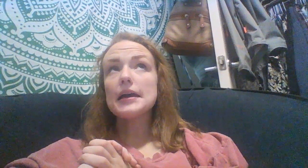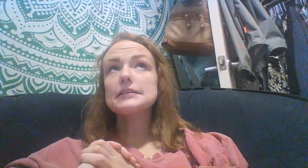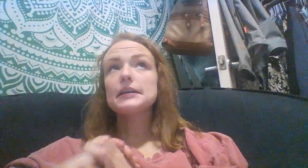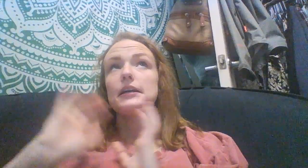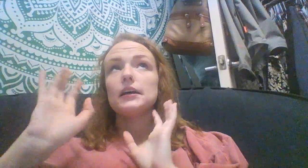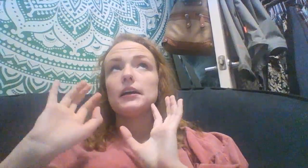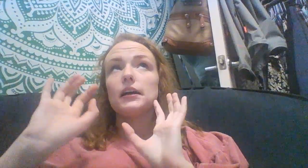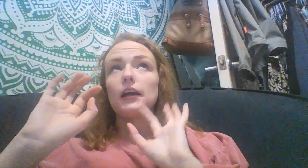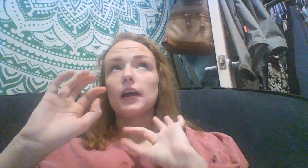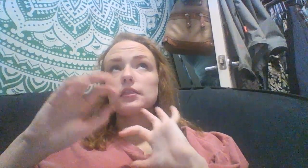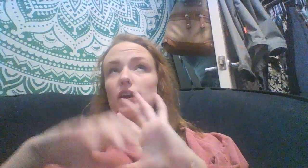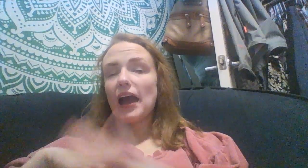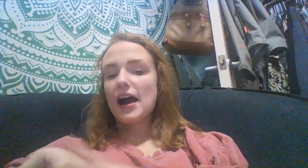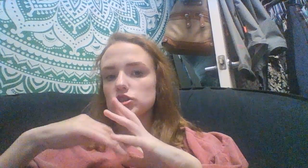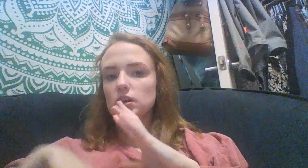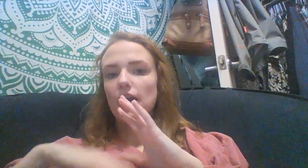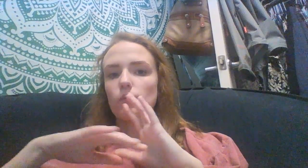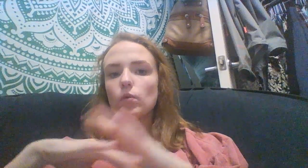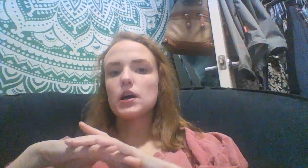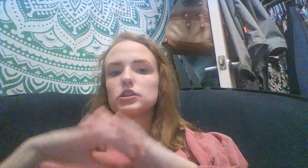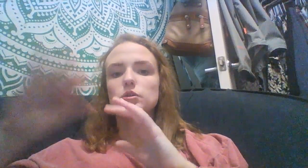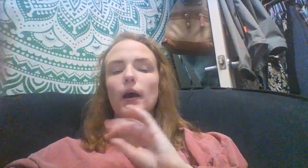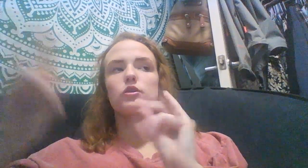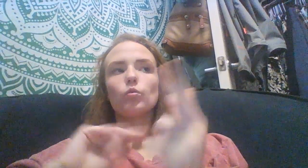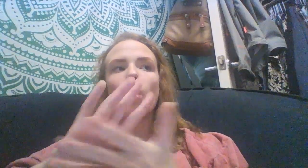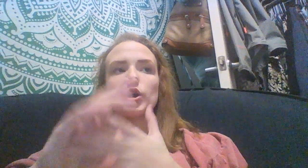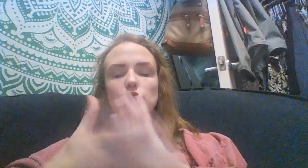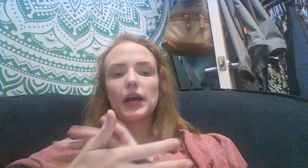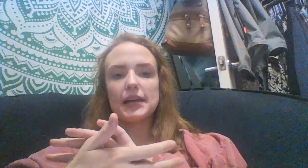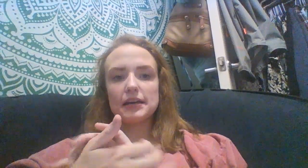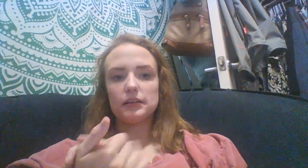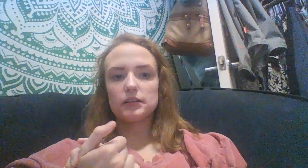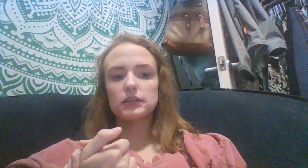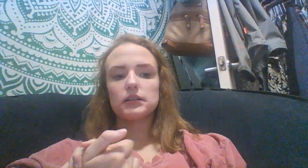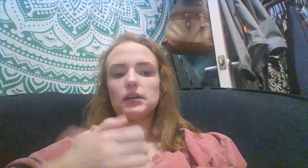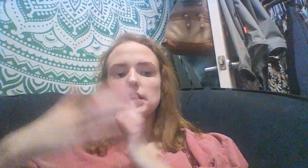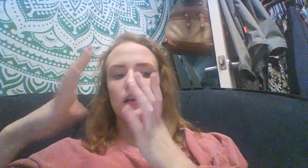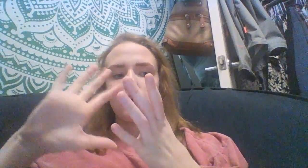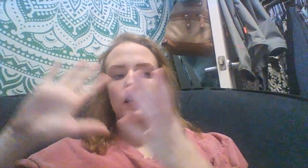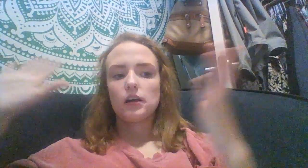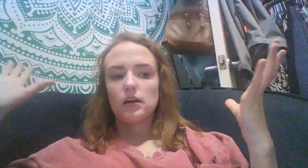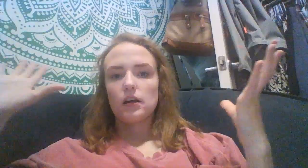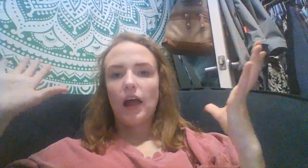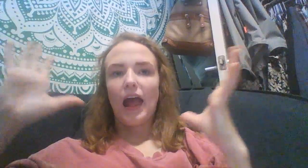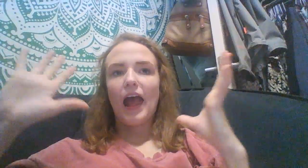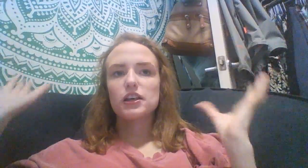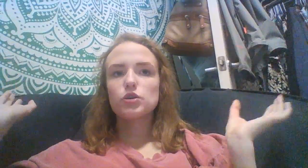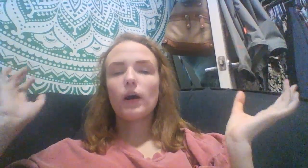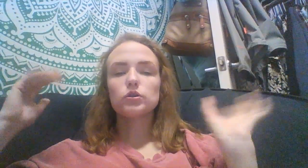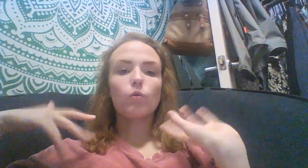But the catch to that was you had to wash your hands. You had to wash